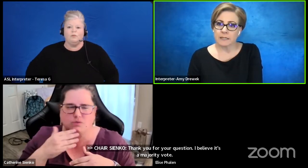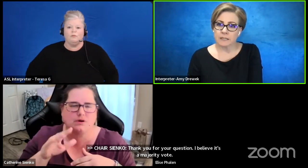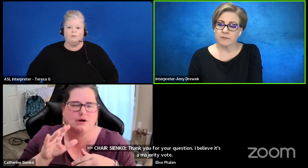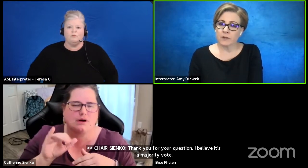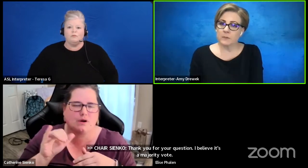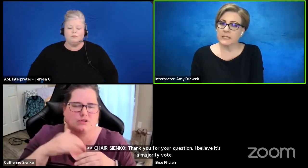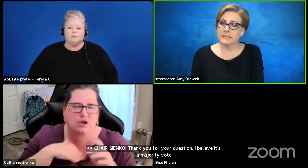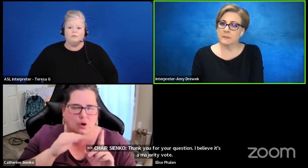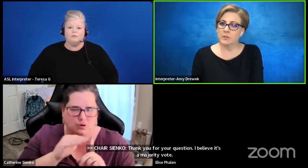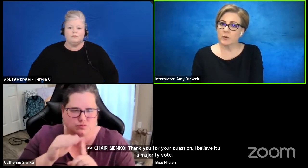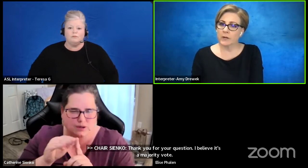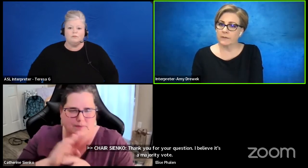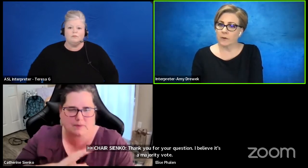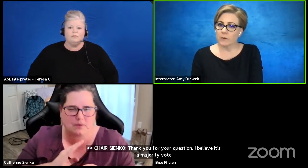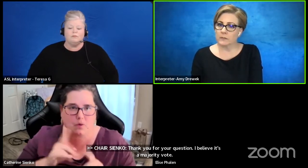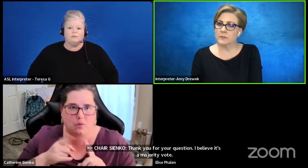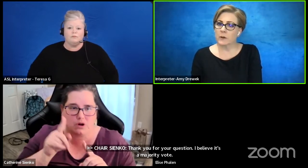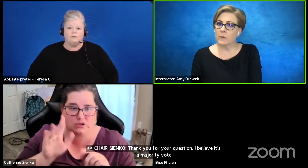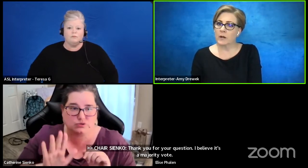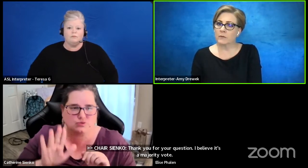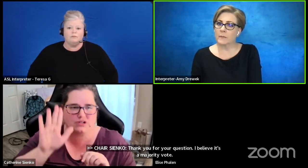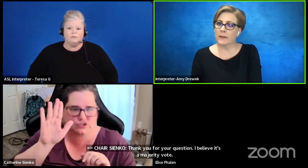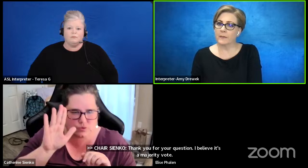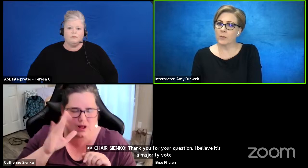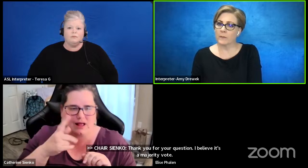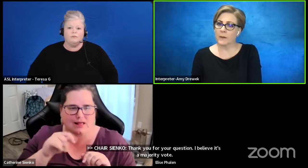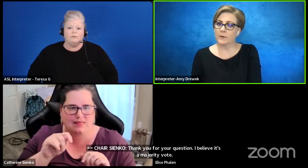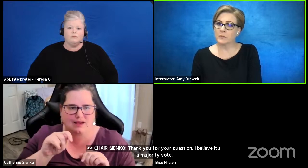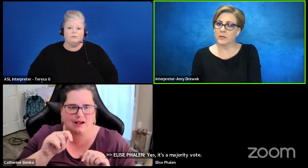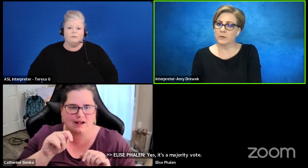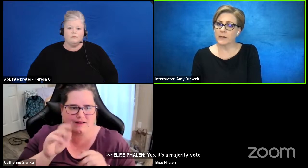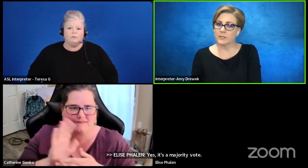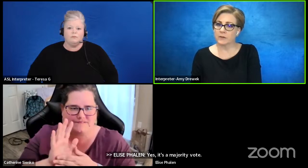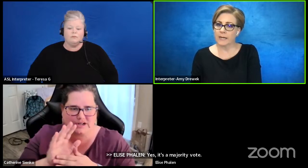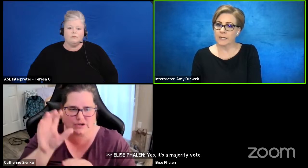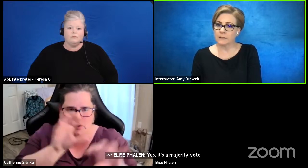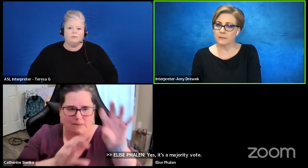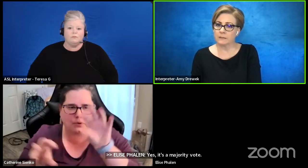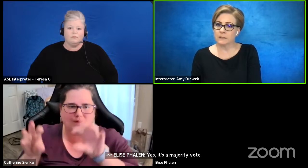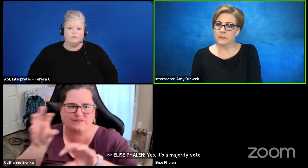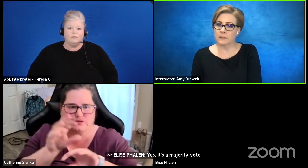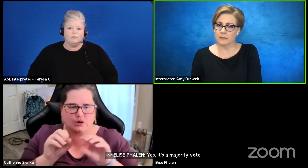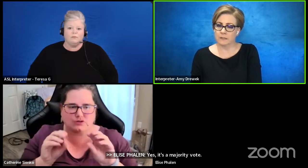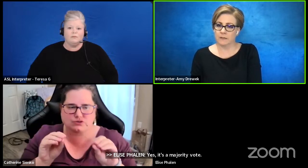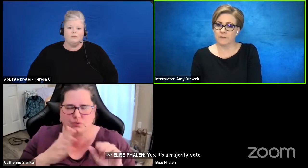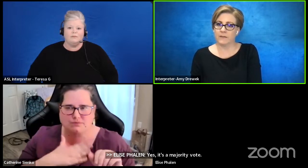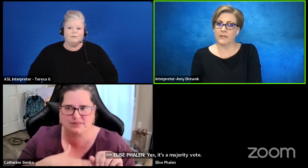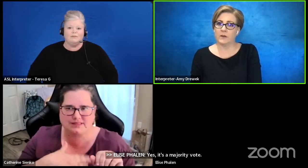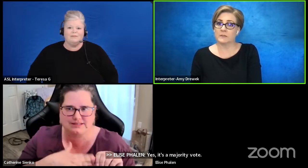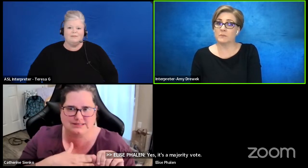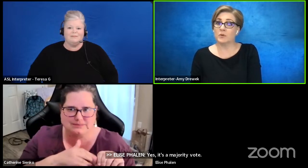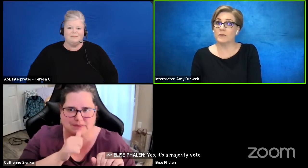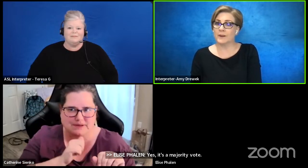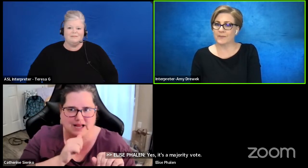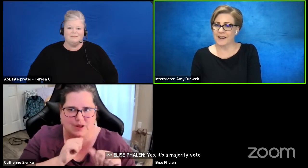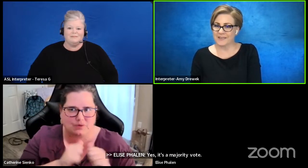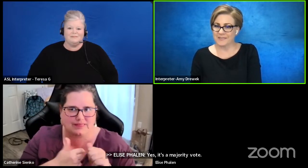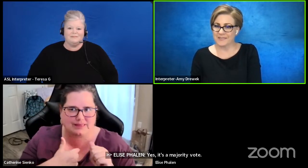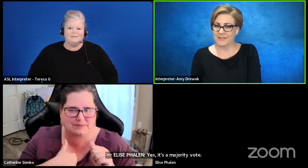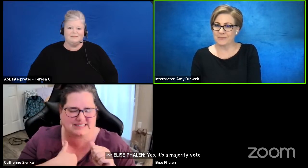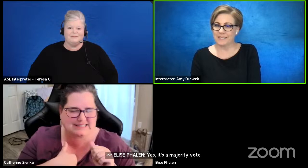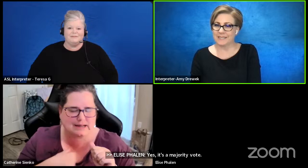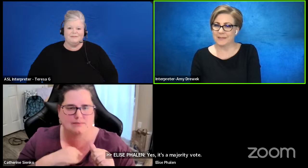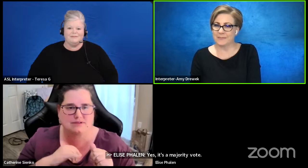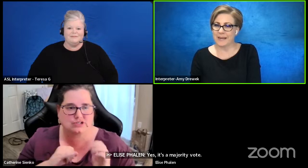Okay, so Elise has confirmed it is a majority vote. So I want to remind the board members, when you raise your hand, videos